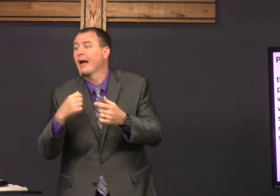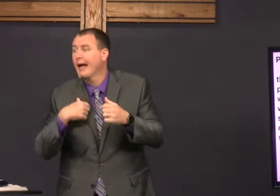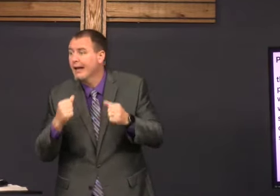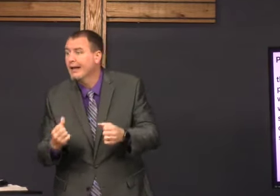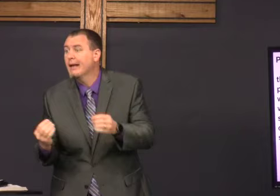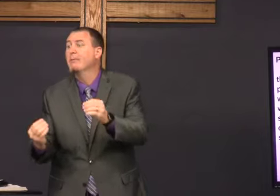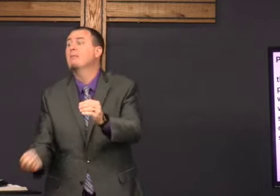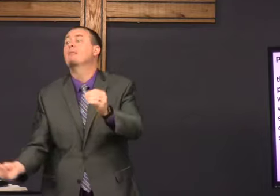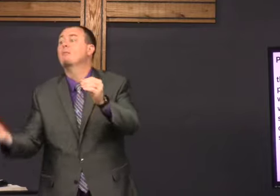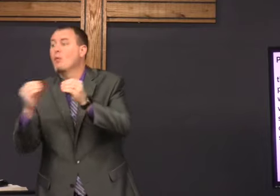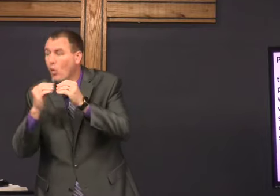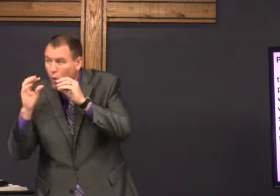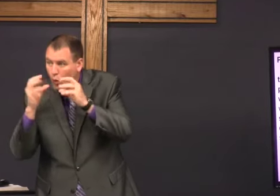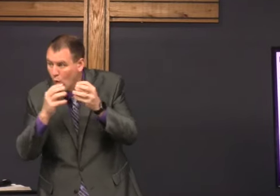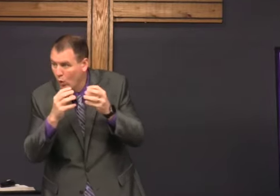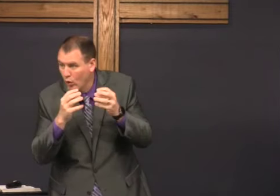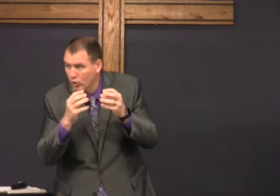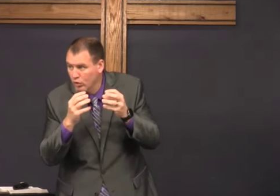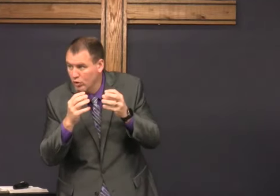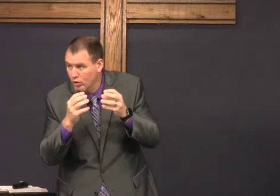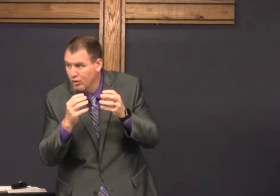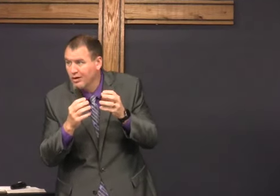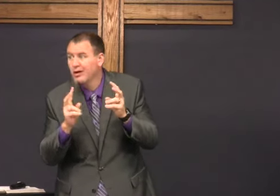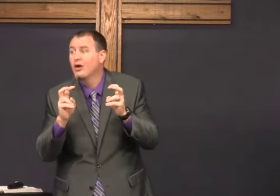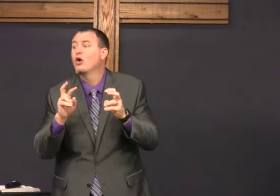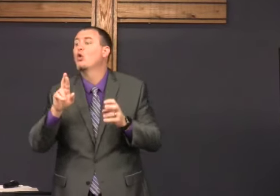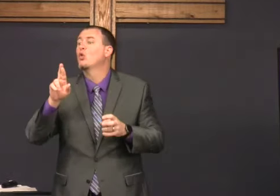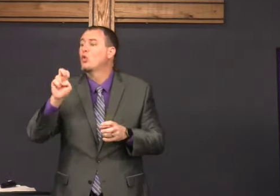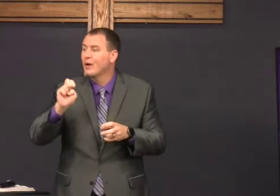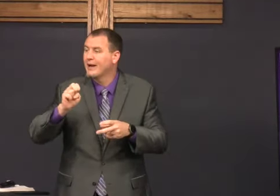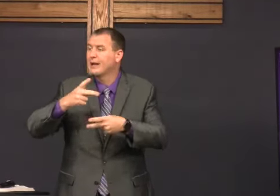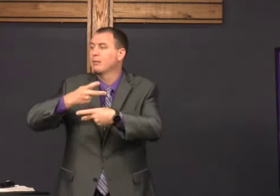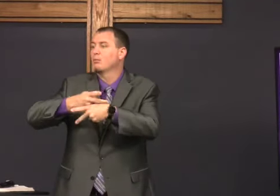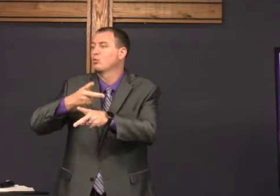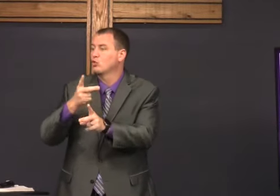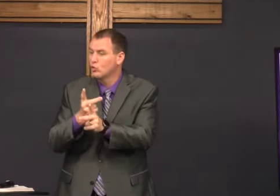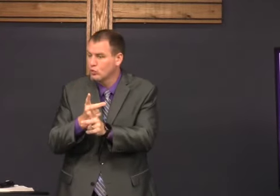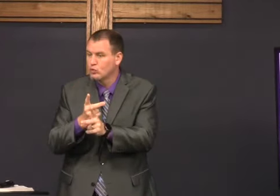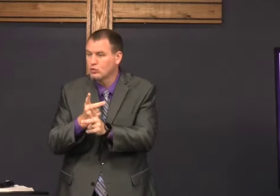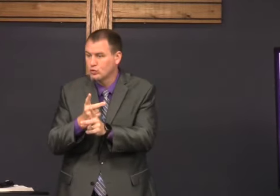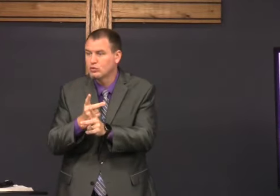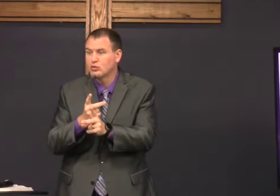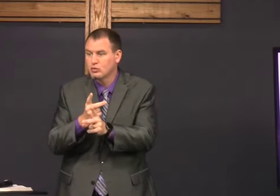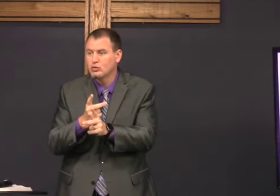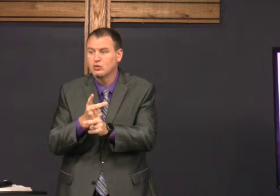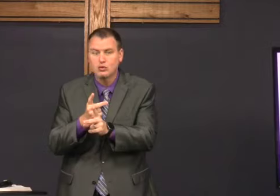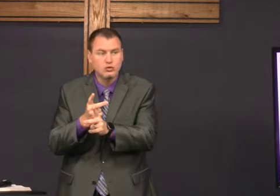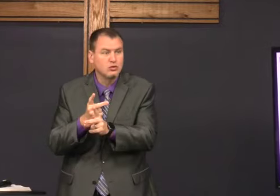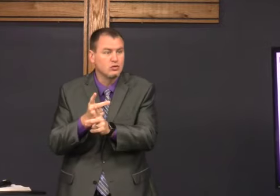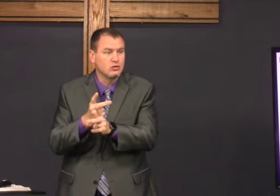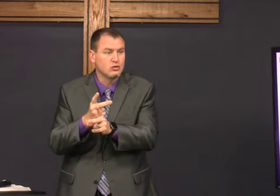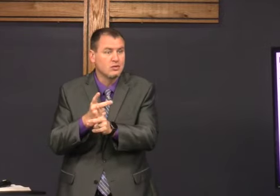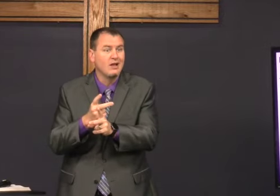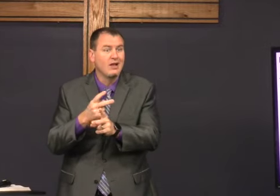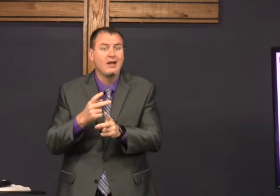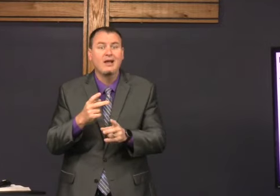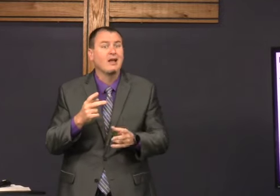so I can reap a second harvest, even more corn.